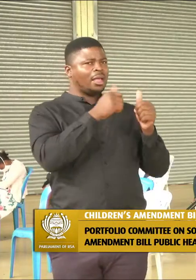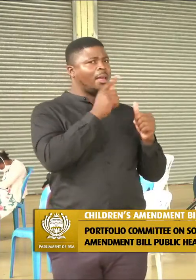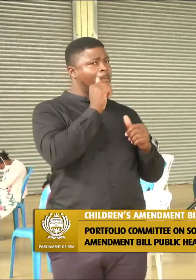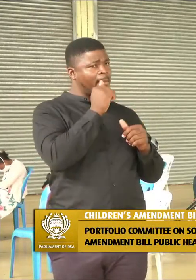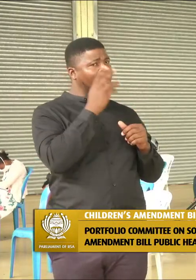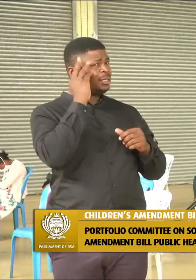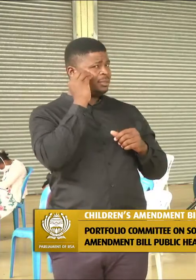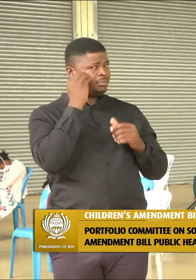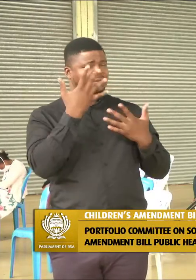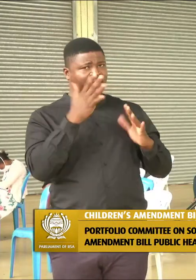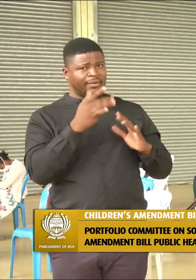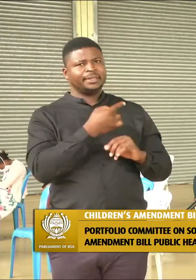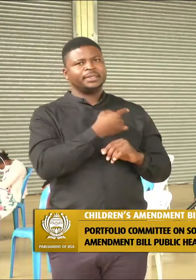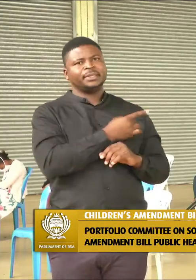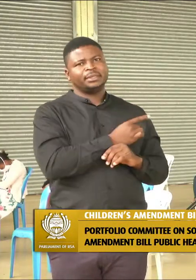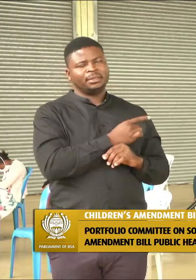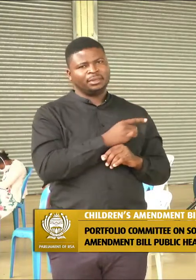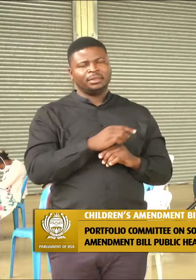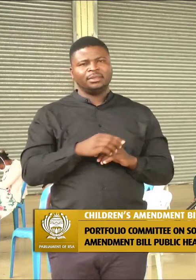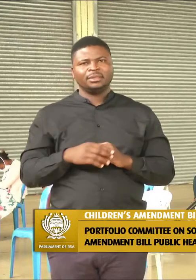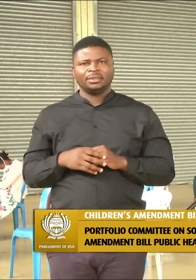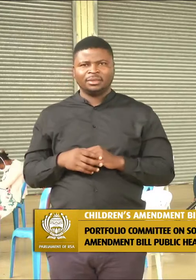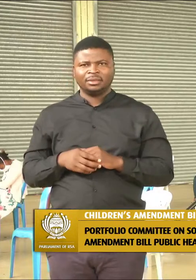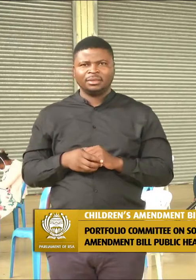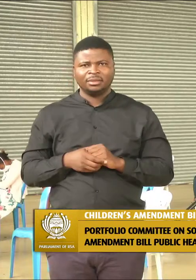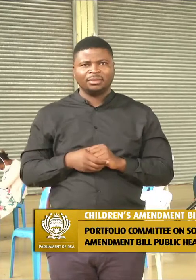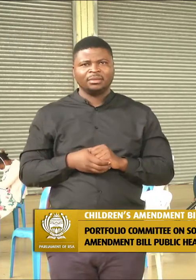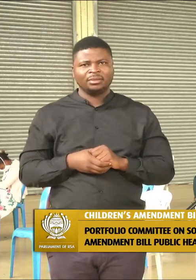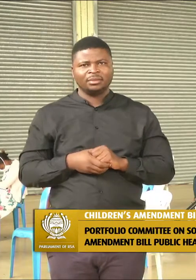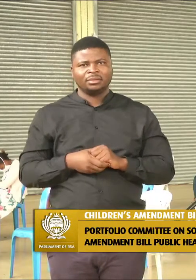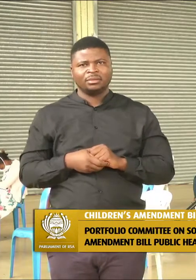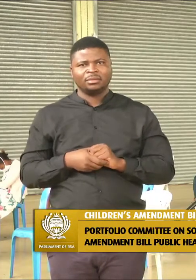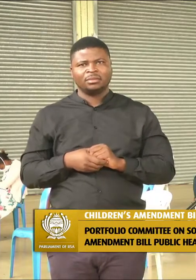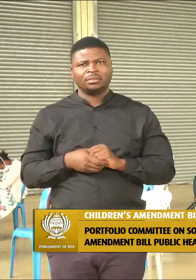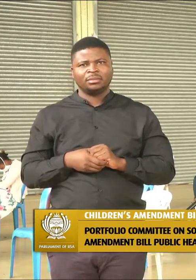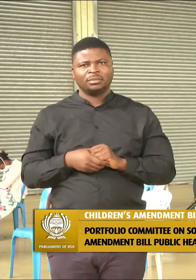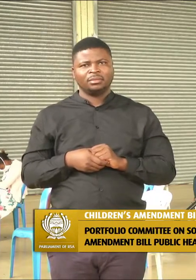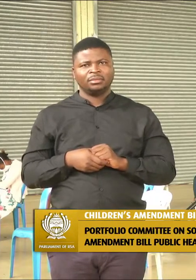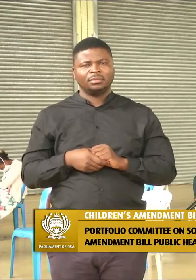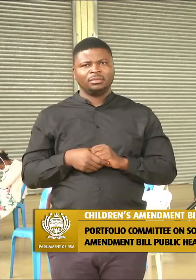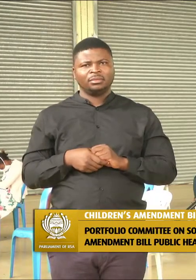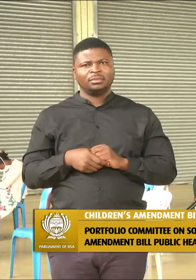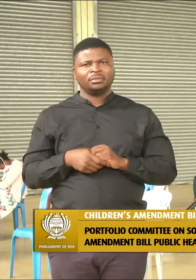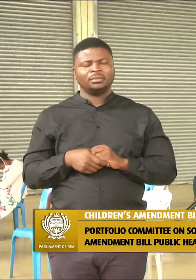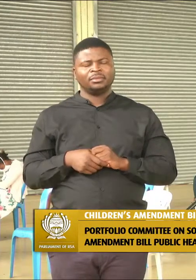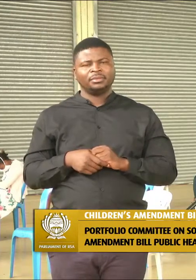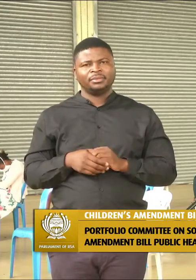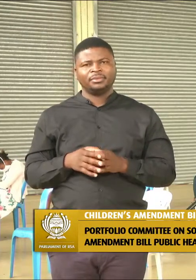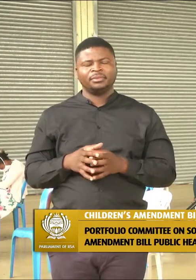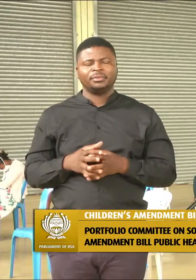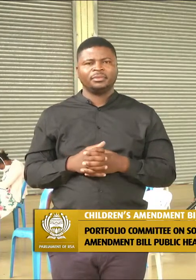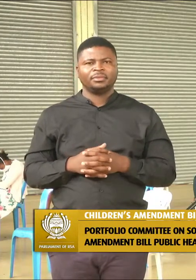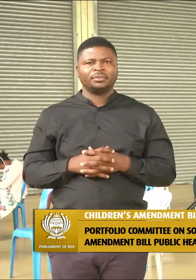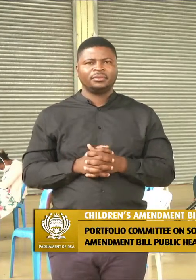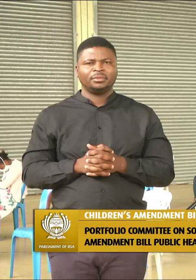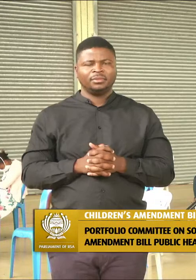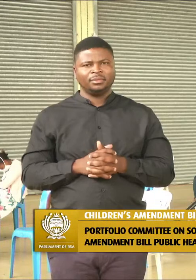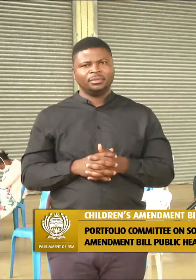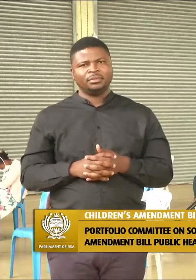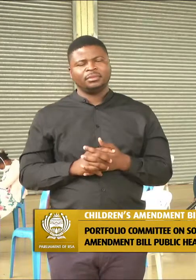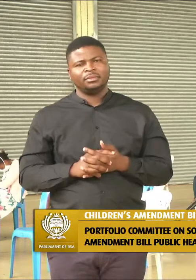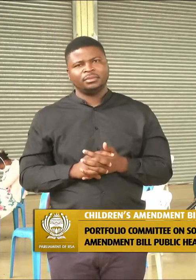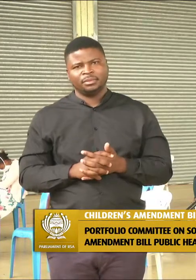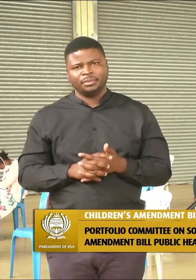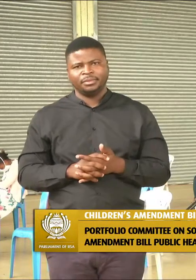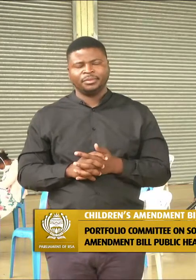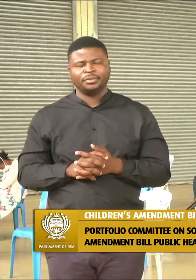kwenzeka omama bevele baye lapha e-station zamaphoyisha beyovula amacala angamanga angisasholo ke mina sengisho